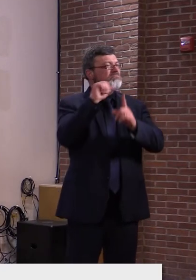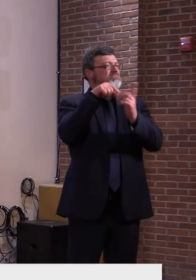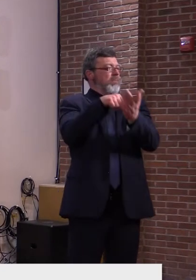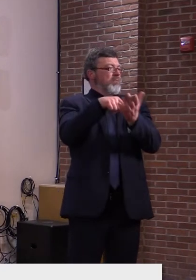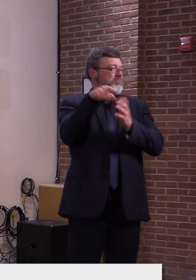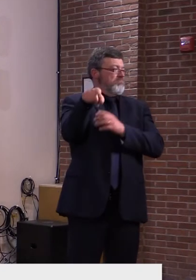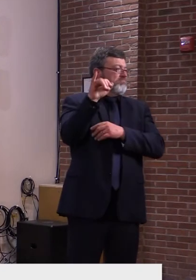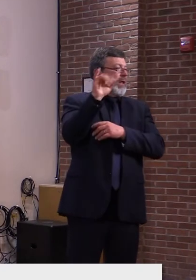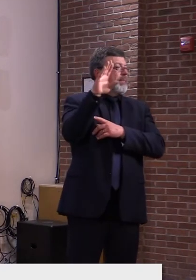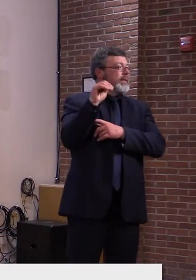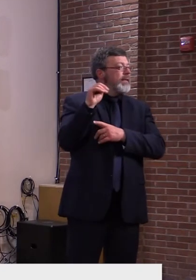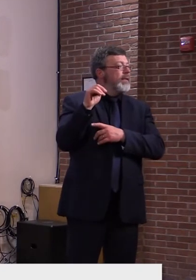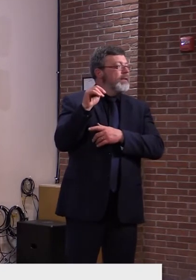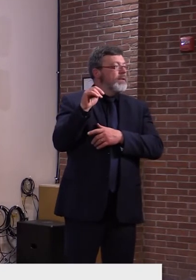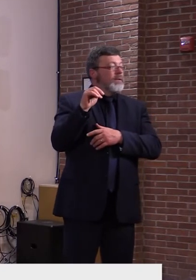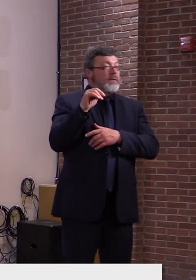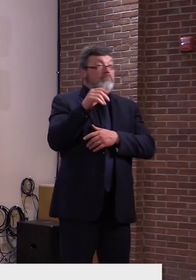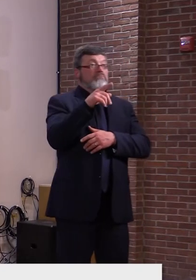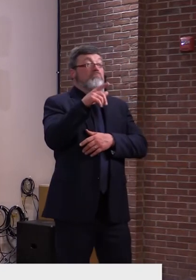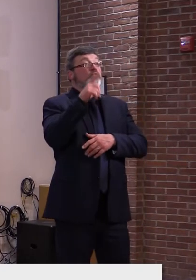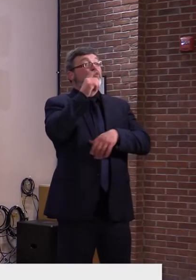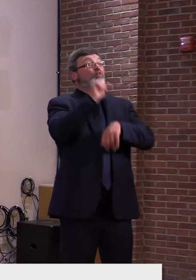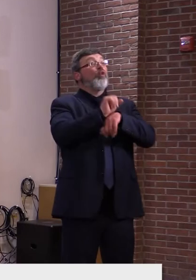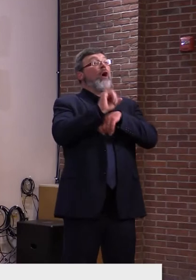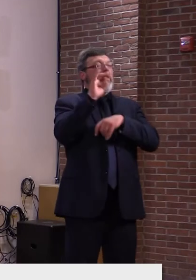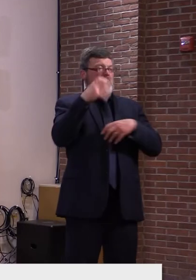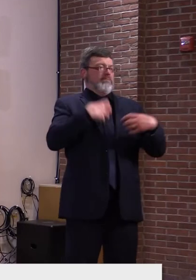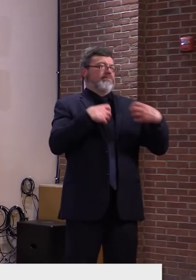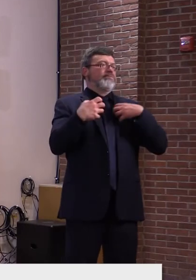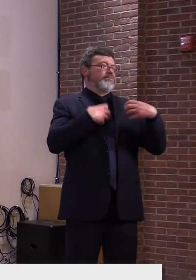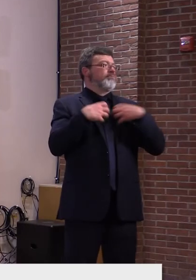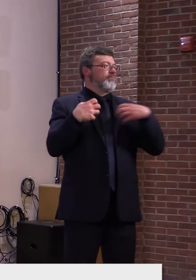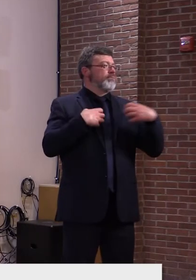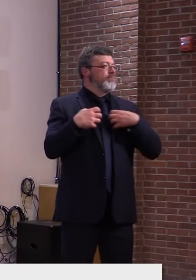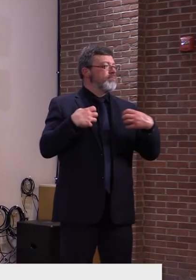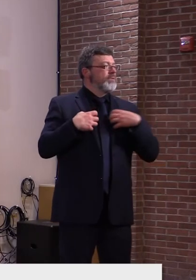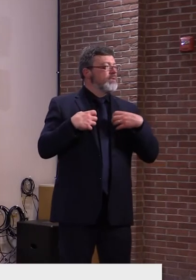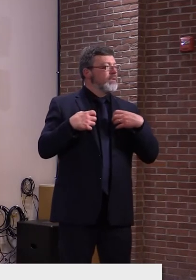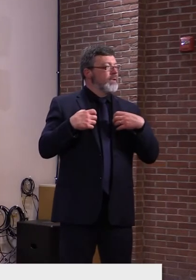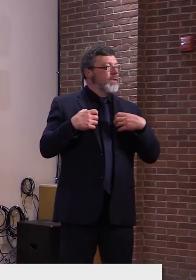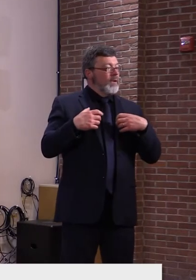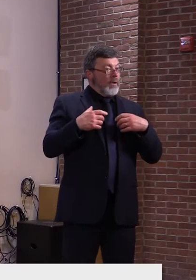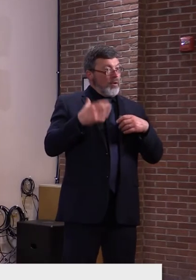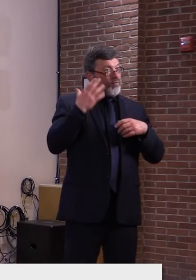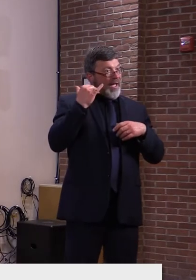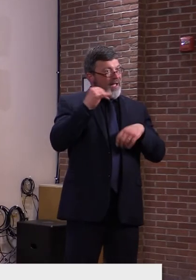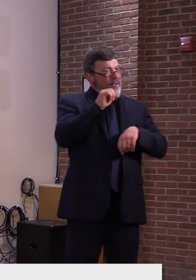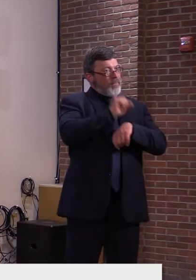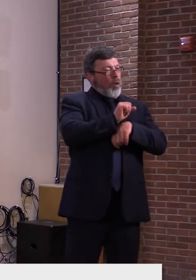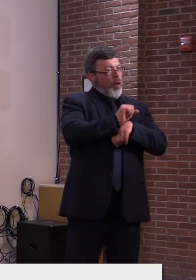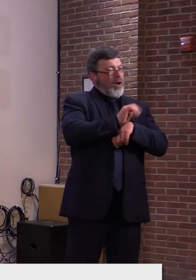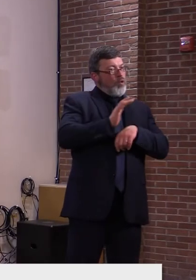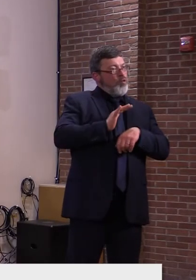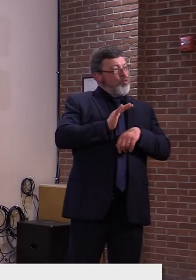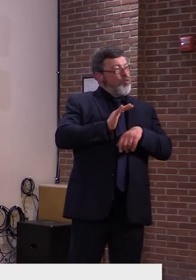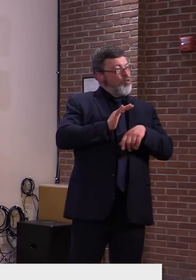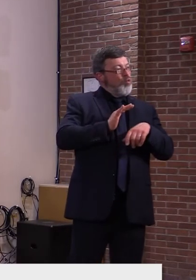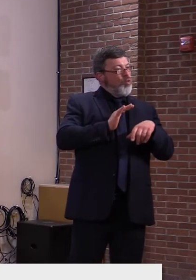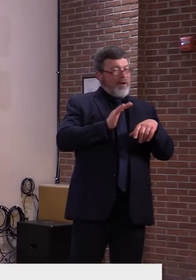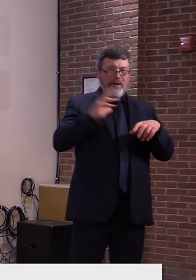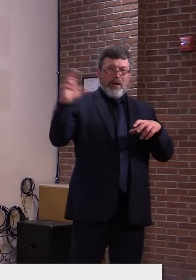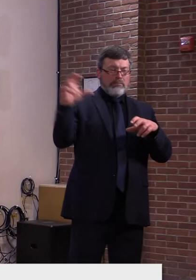that time with the employees, but the employees made out very well, in part because they got sort of a big lump of cash there.